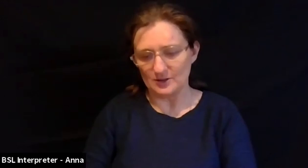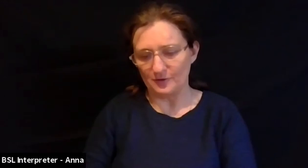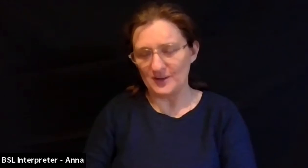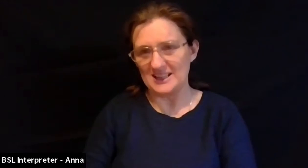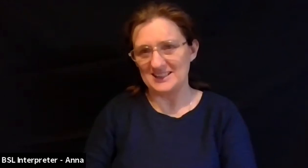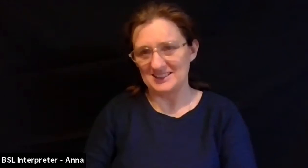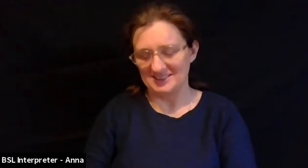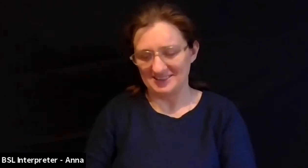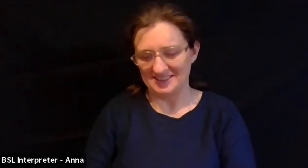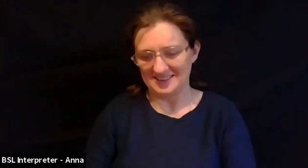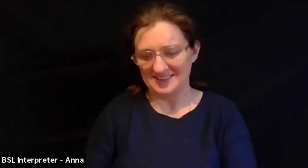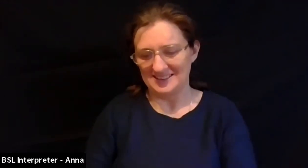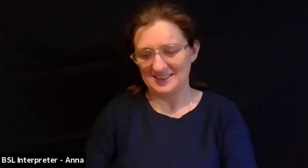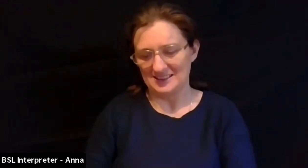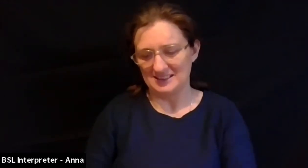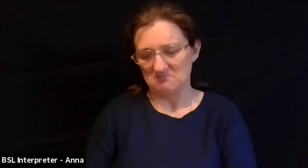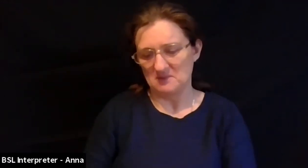Hold out your feet.